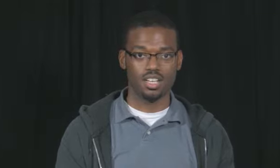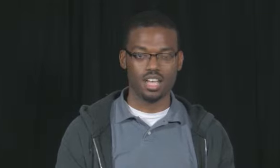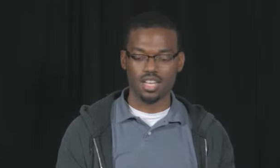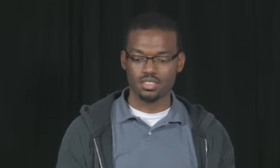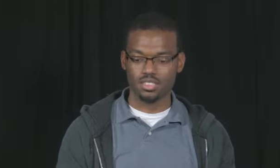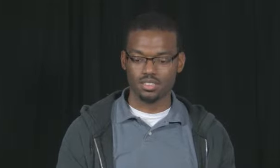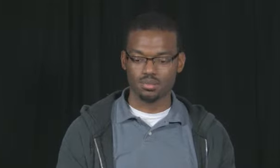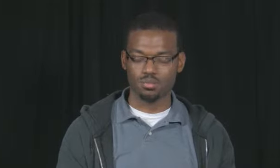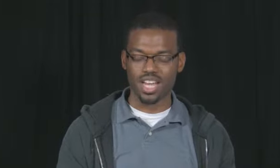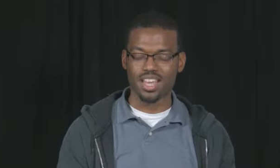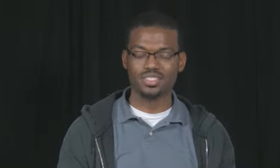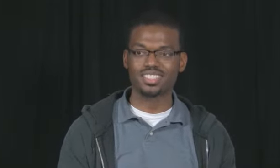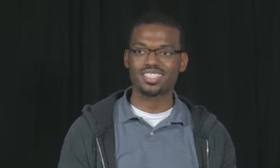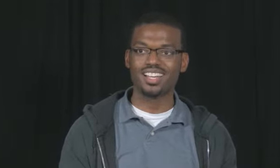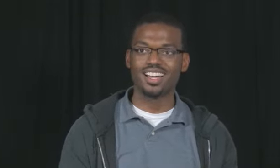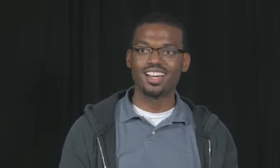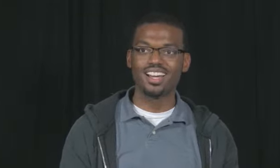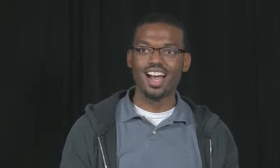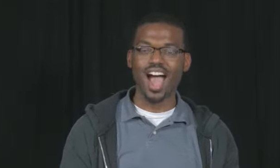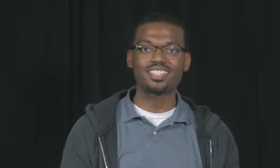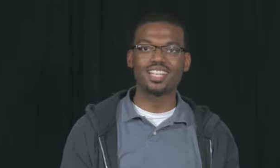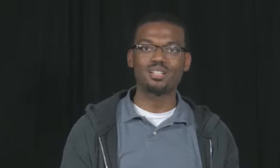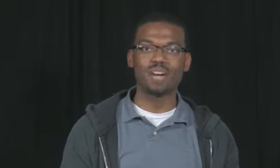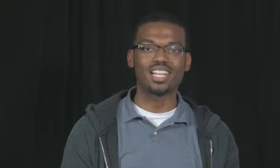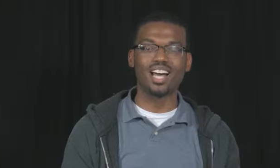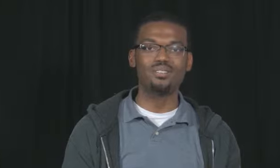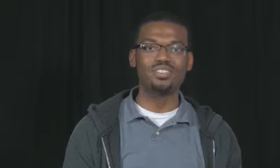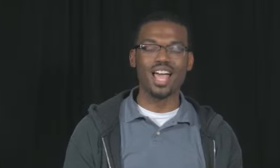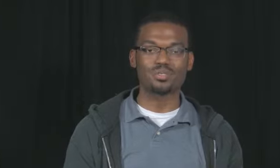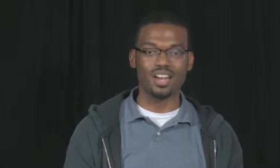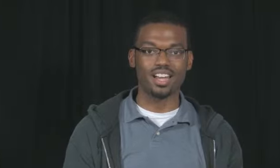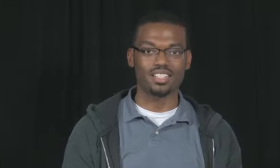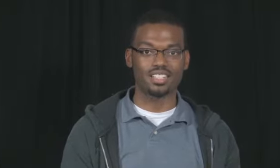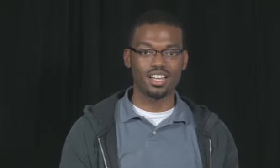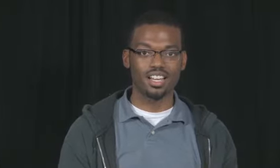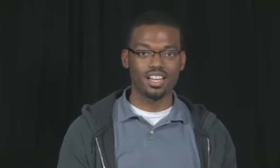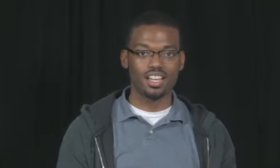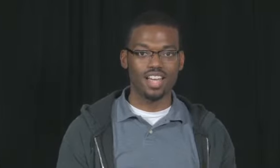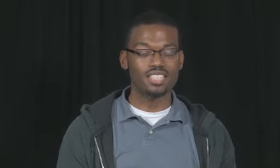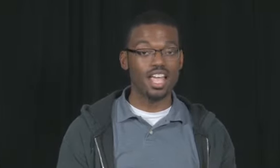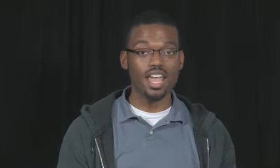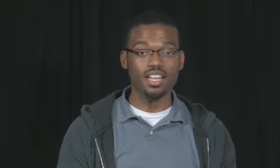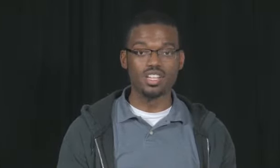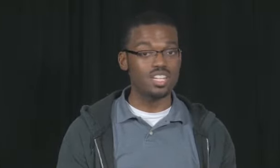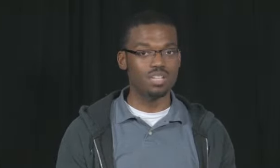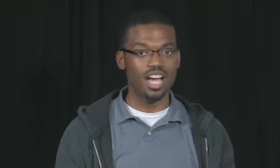And yet, by heaven, I think my love as rare as any she